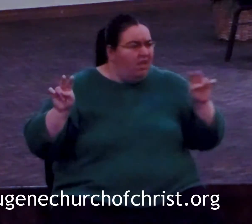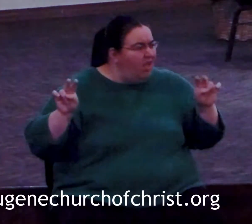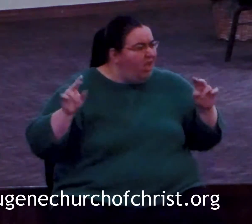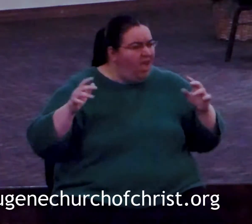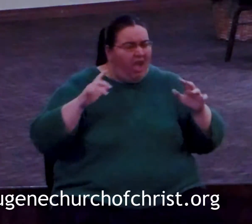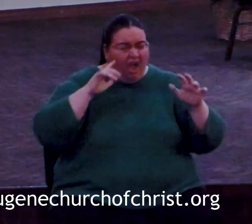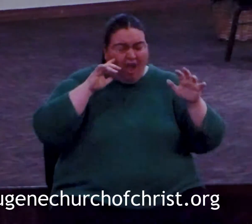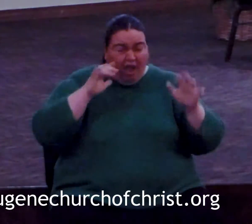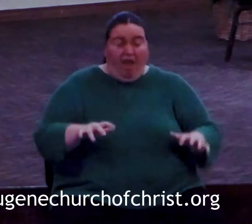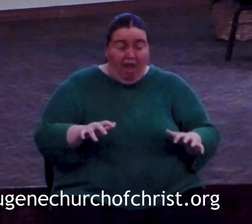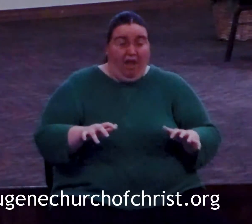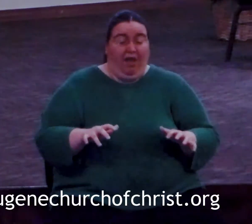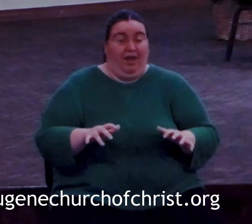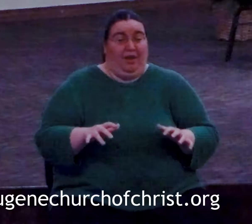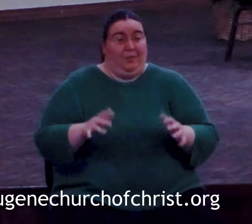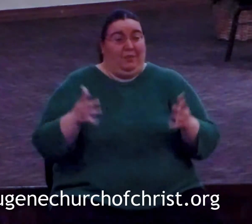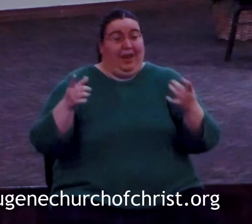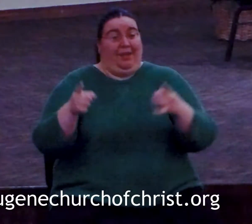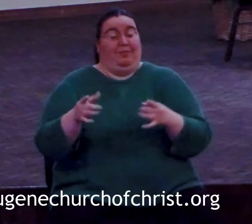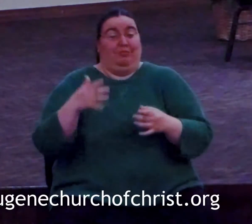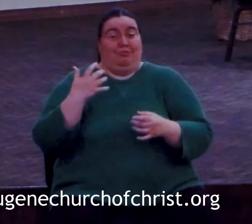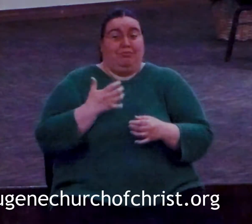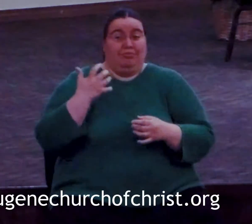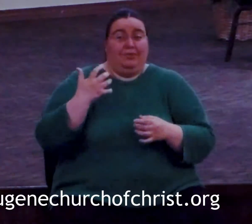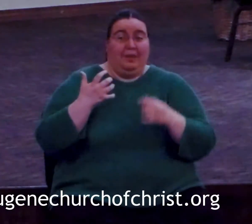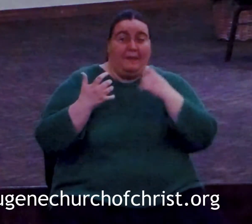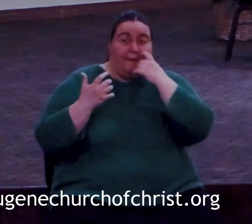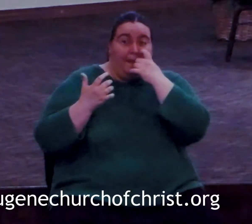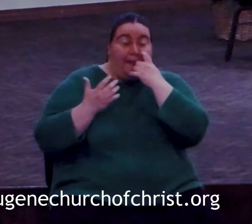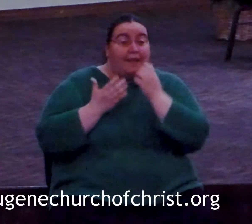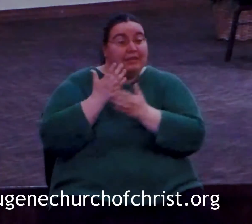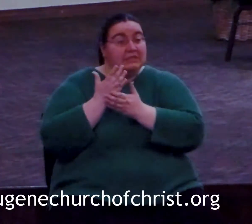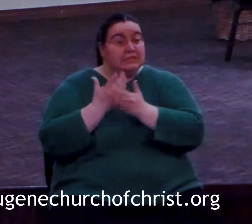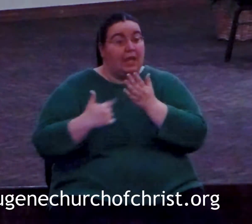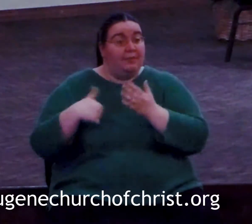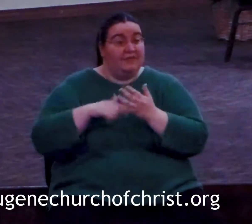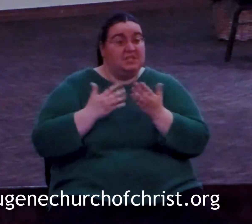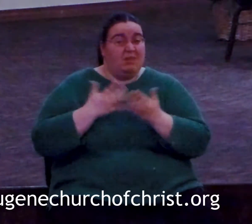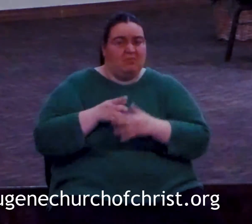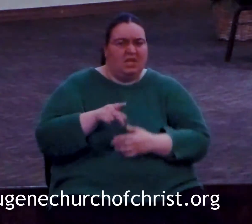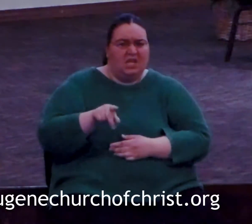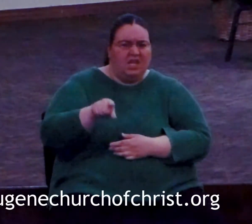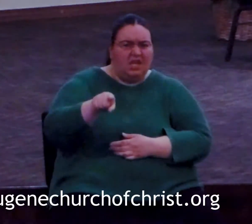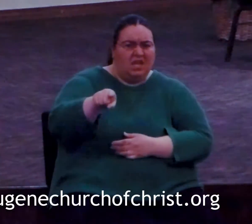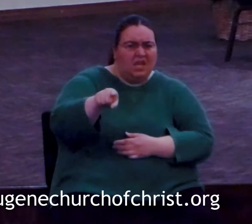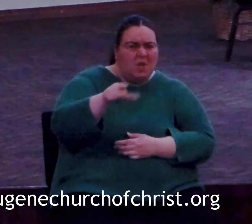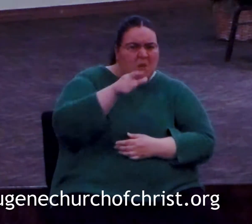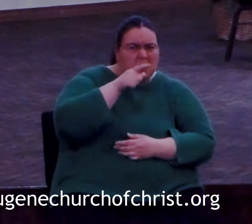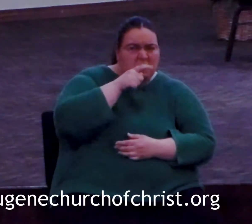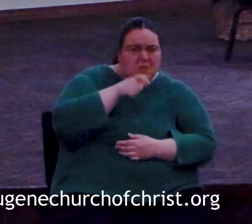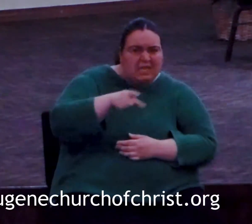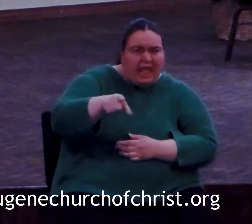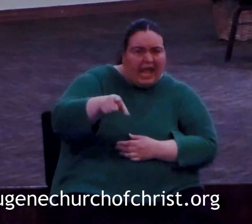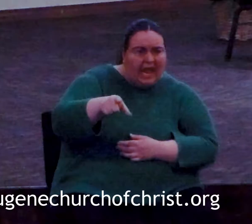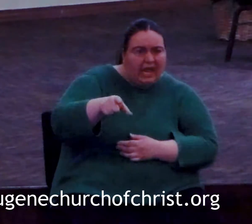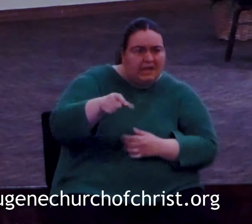away by what had happened. I would imagine some of us would be fearful of who is this?